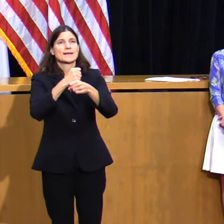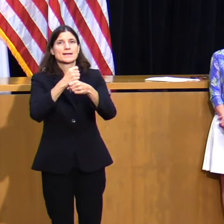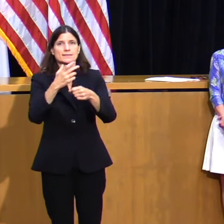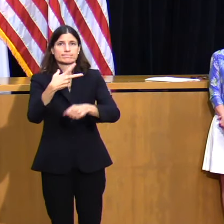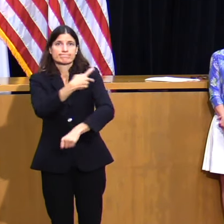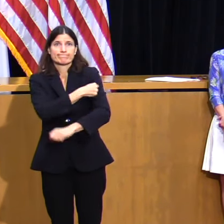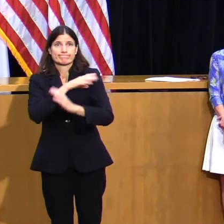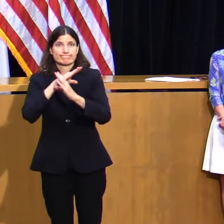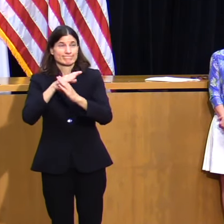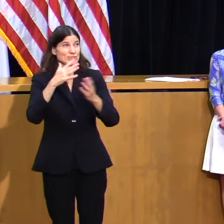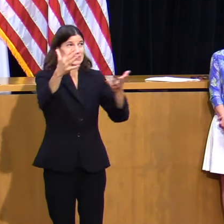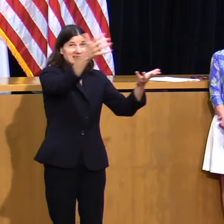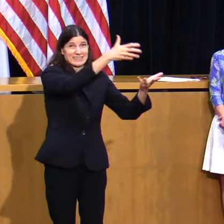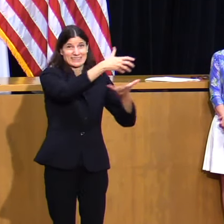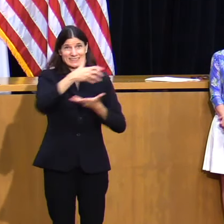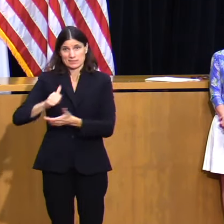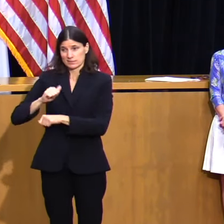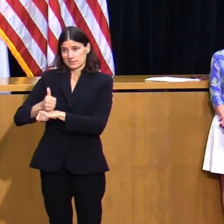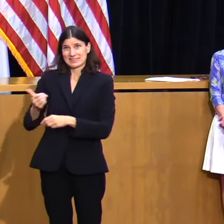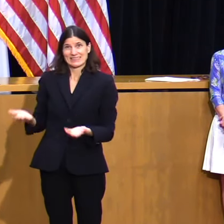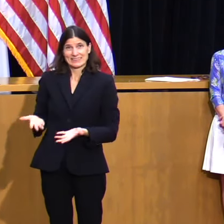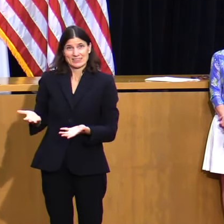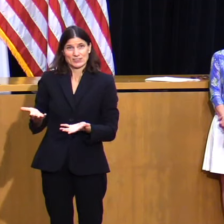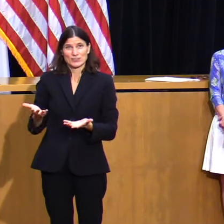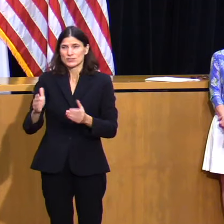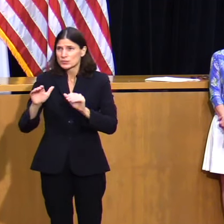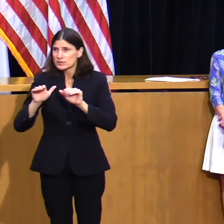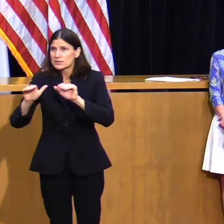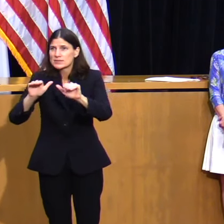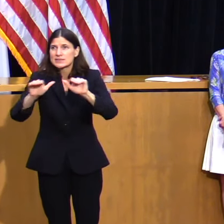extend the number of people who actually get the flu shot.